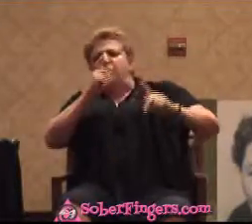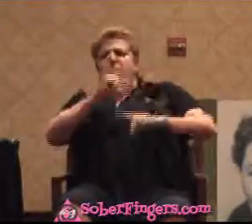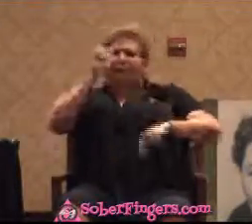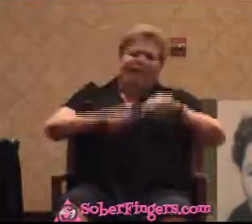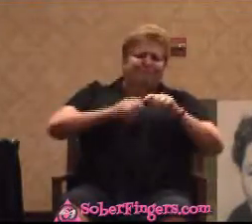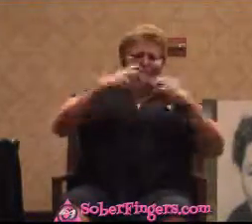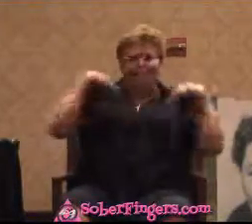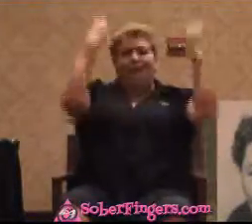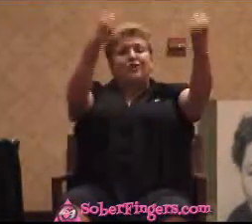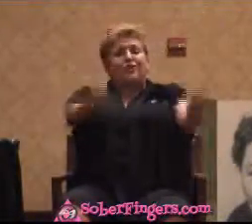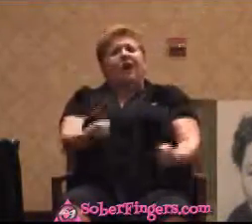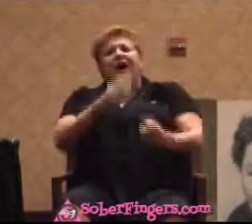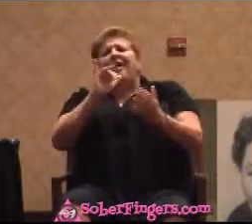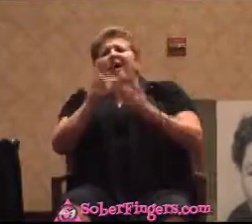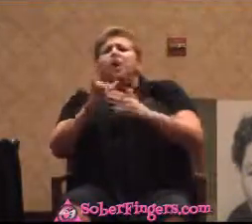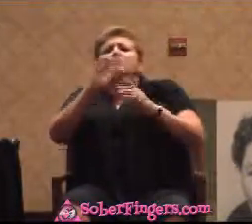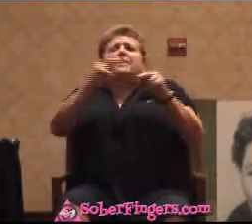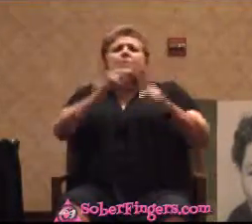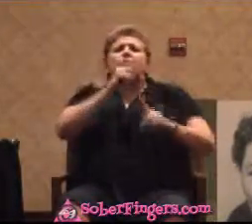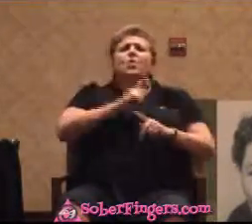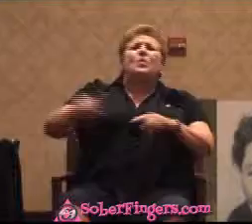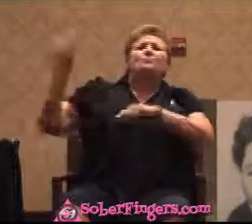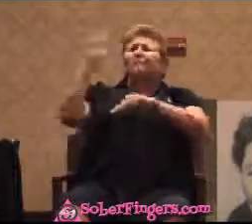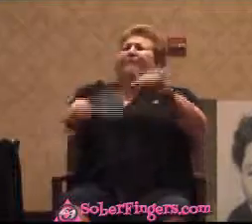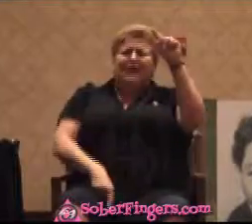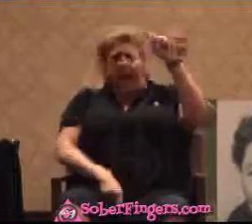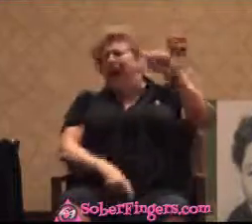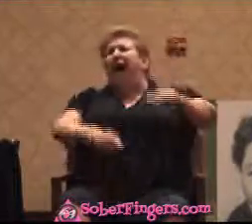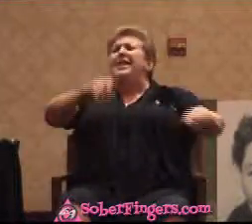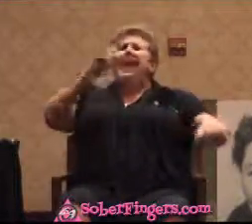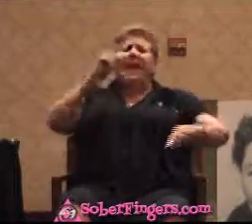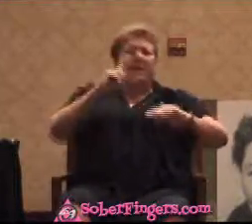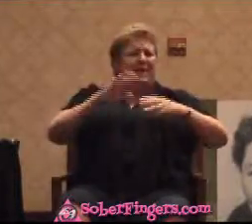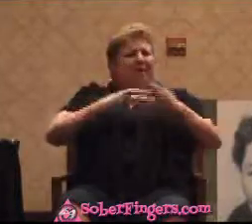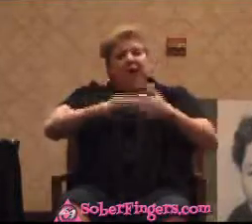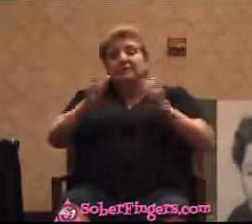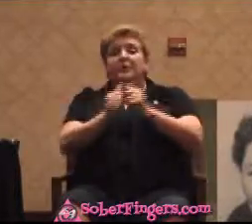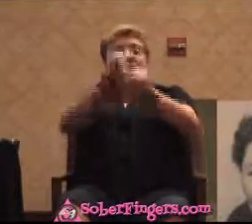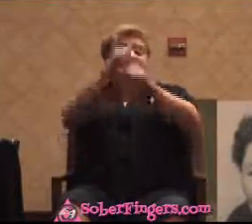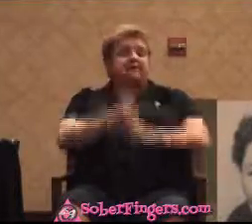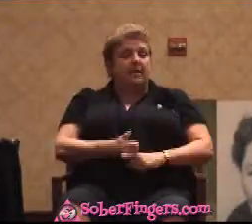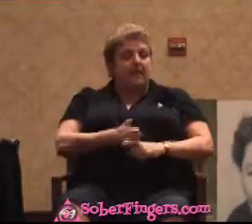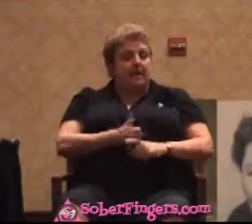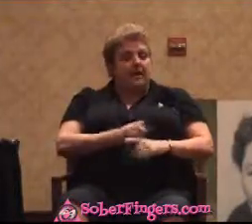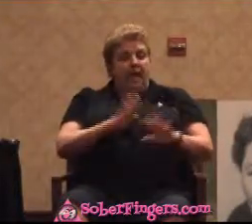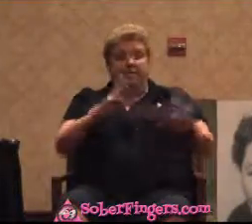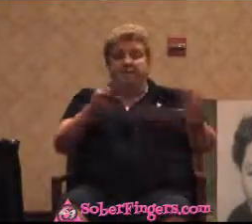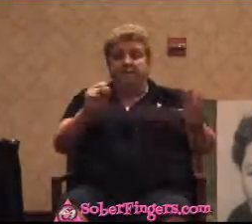are constitutionally incapable of being honest with themselves. The bus driver said, oh, hell